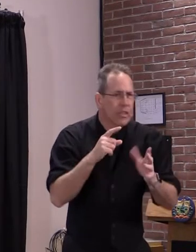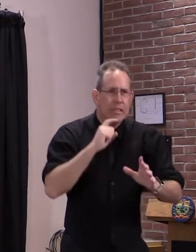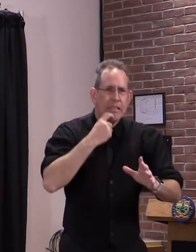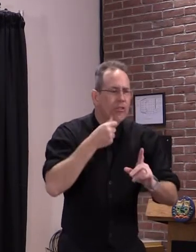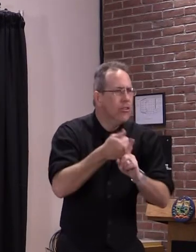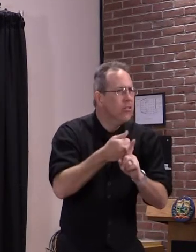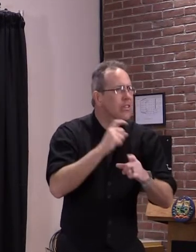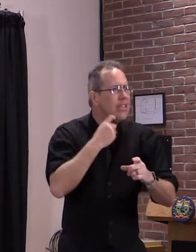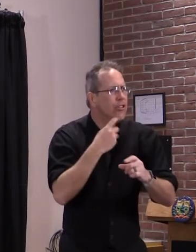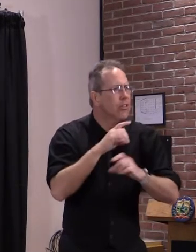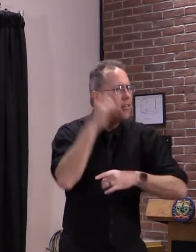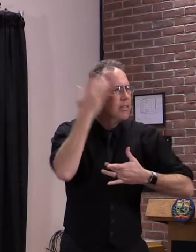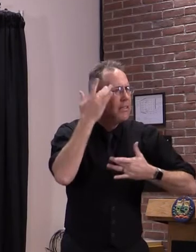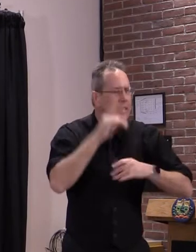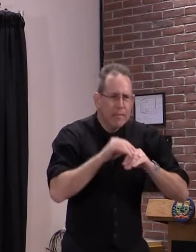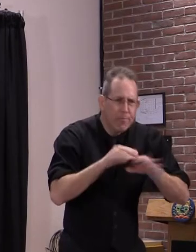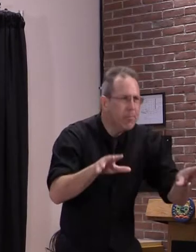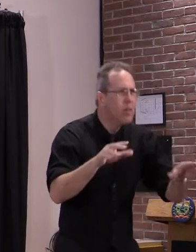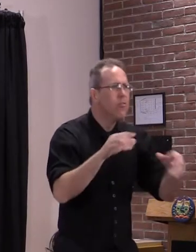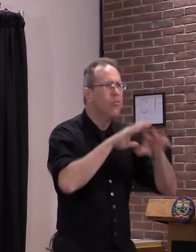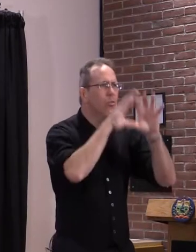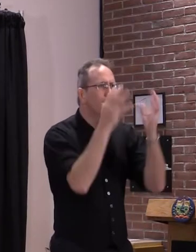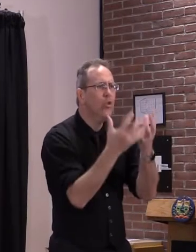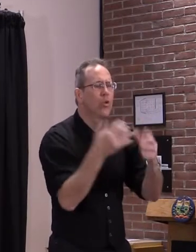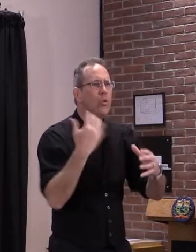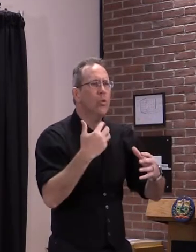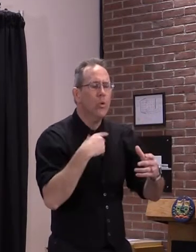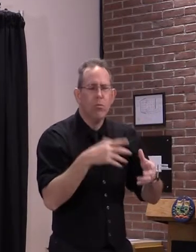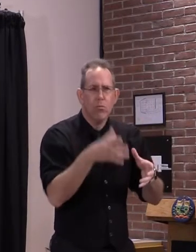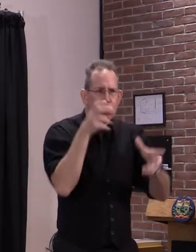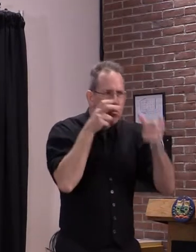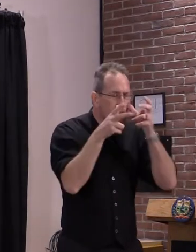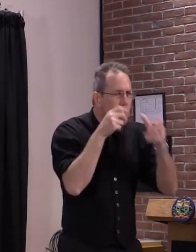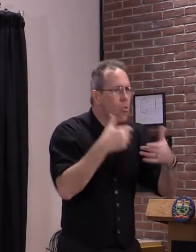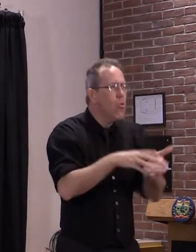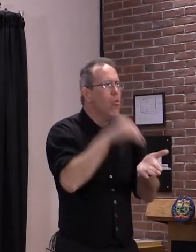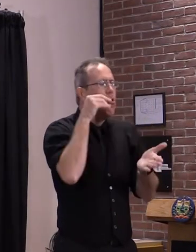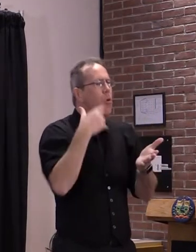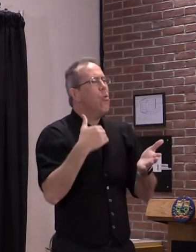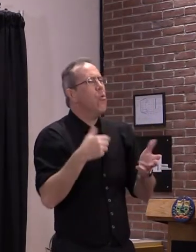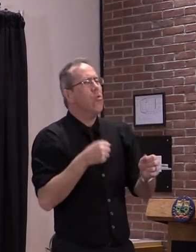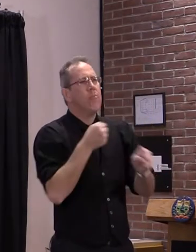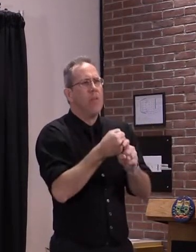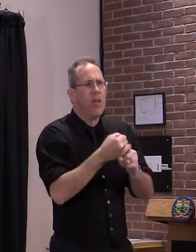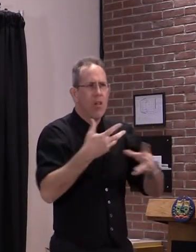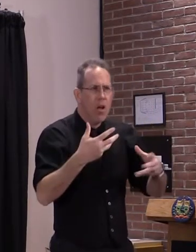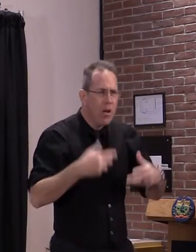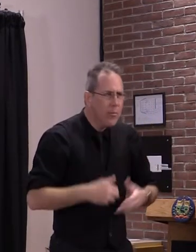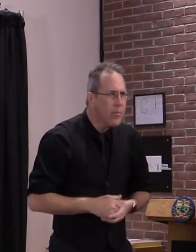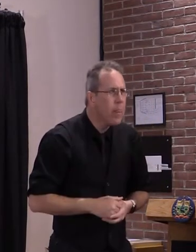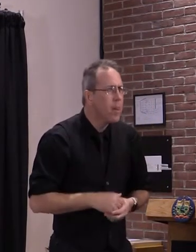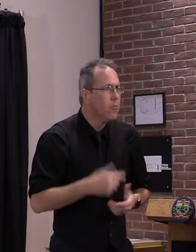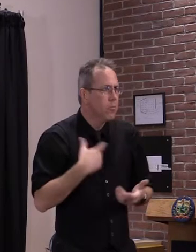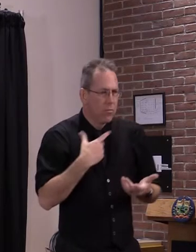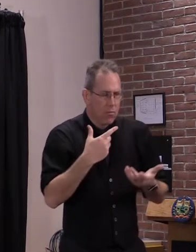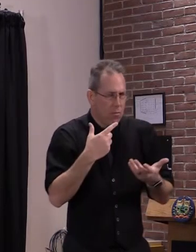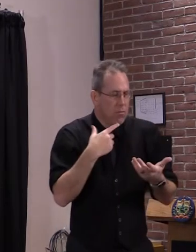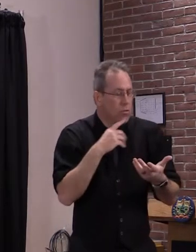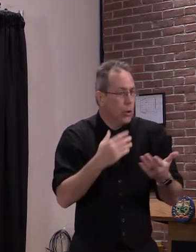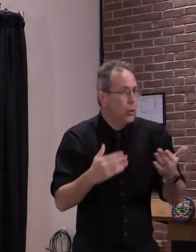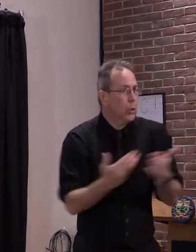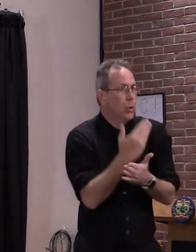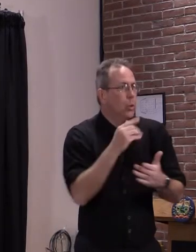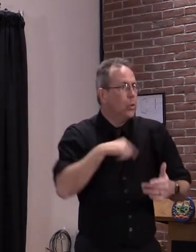really been around to infect human beings before. And we still don't even know